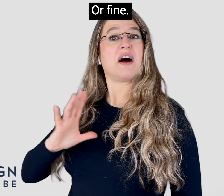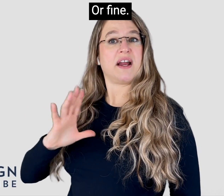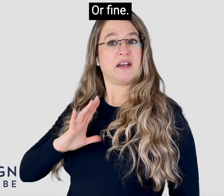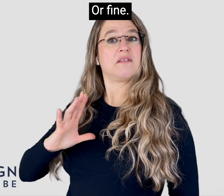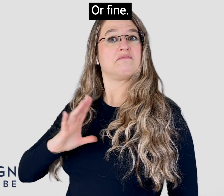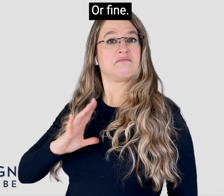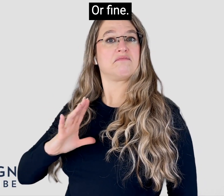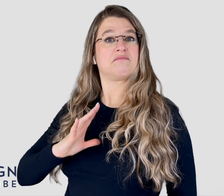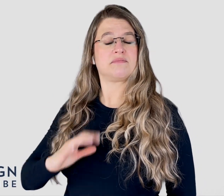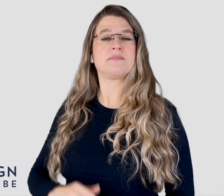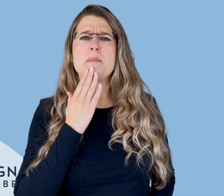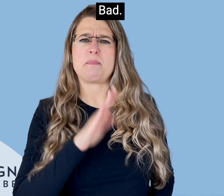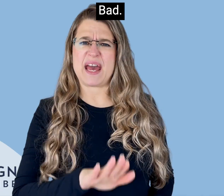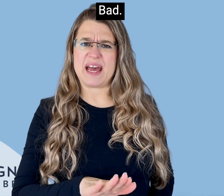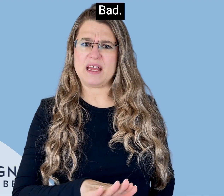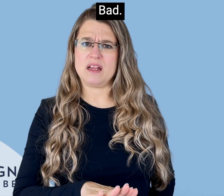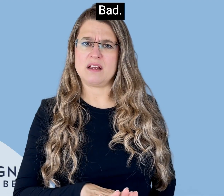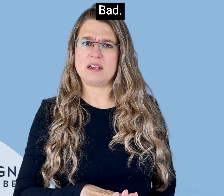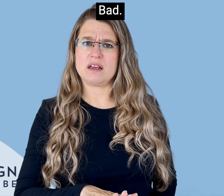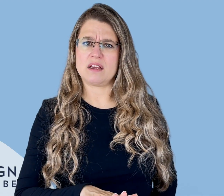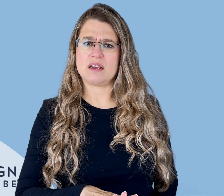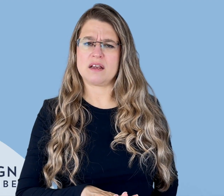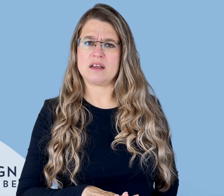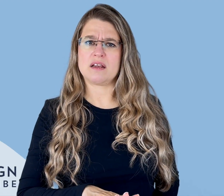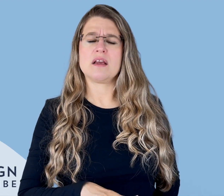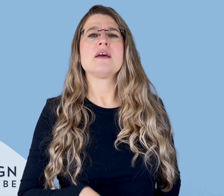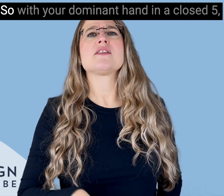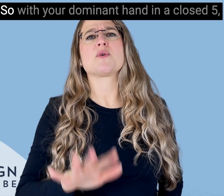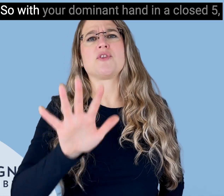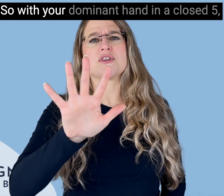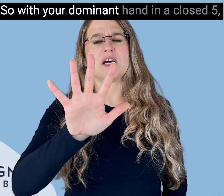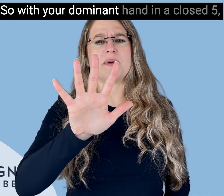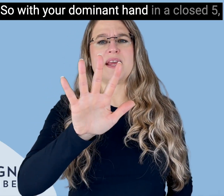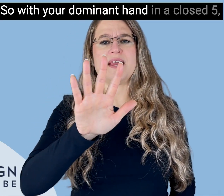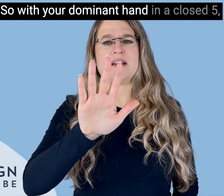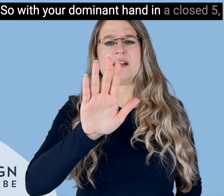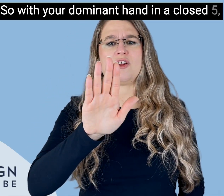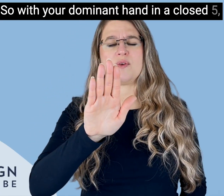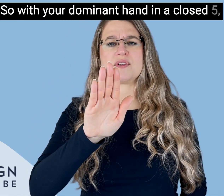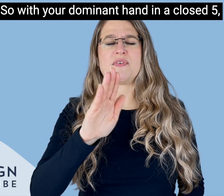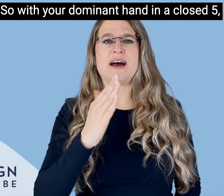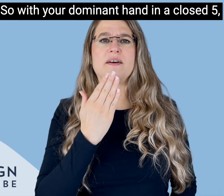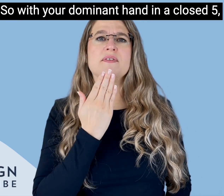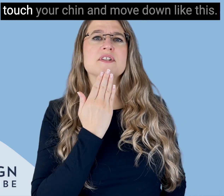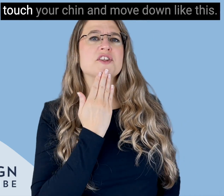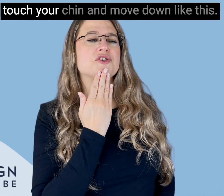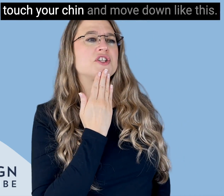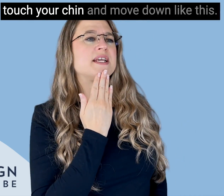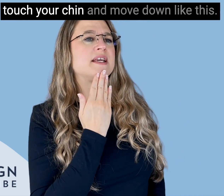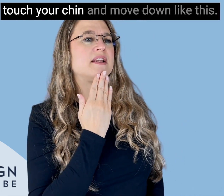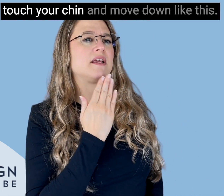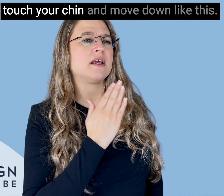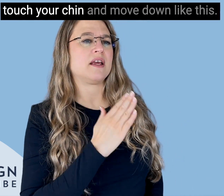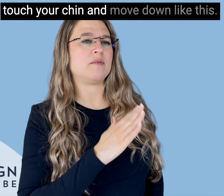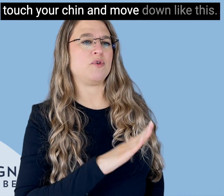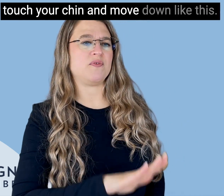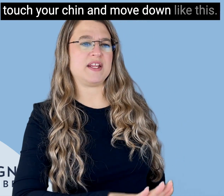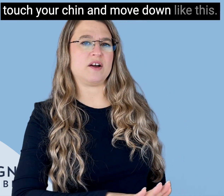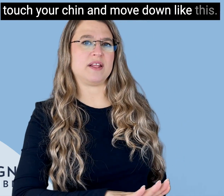fine, bad. So with your dominant hand and a closed 5, touch your chin and move down like